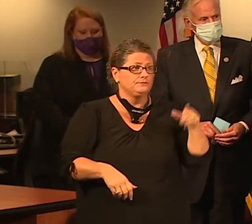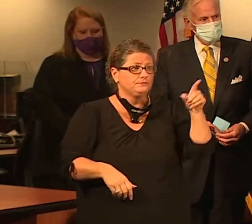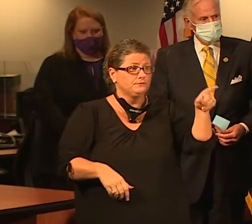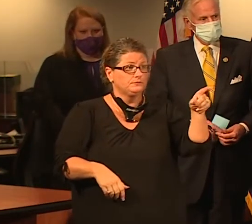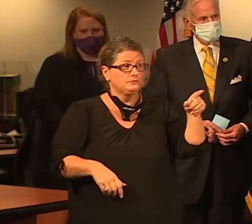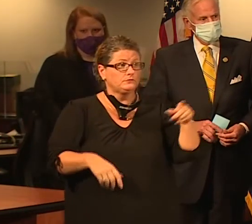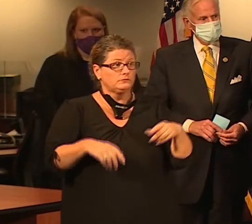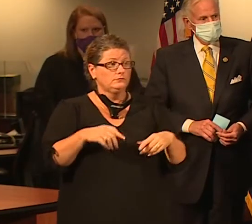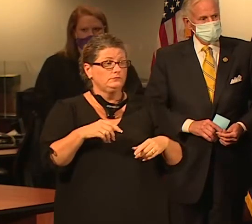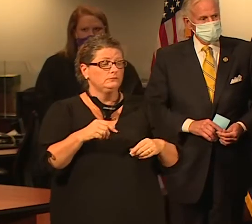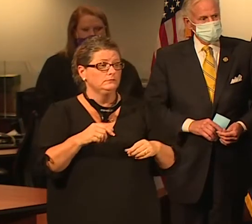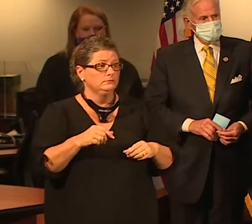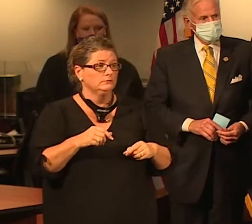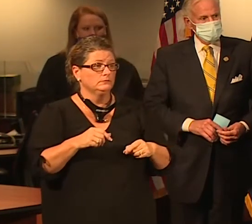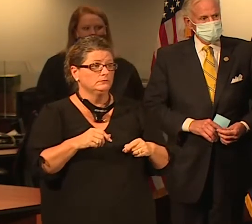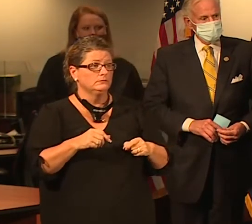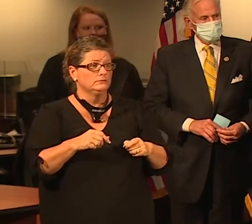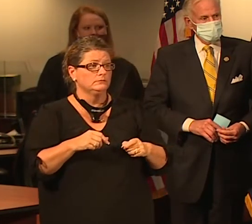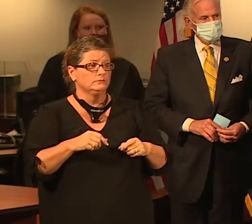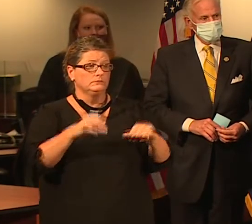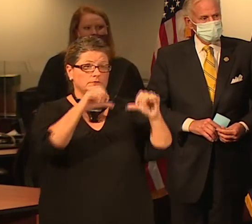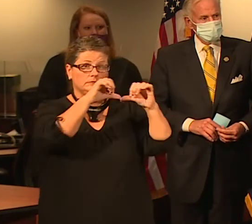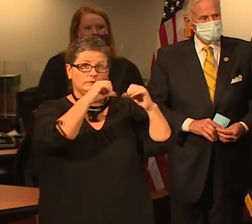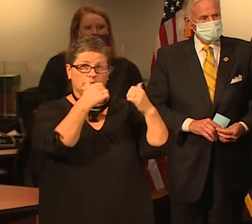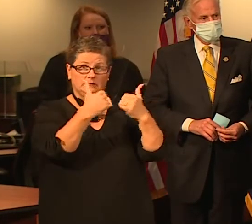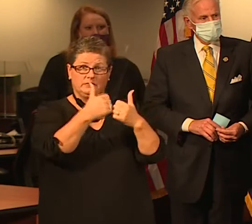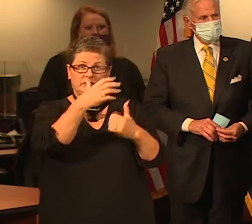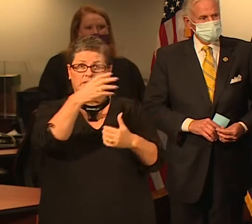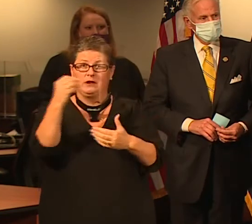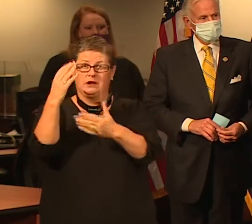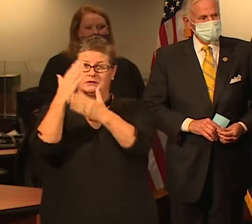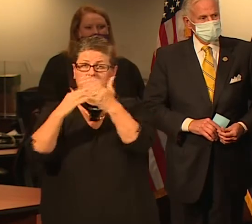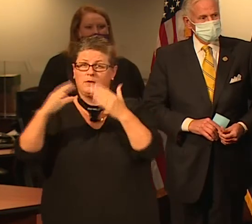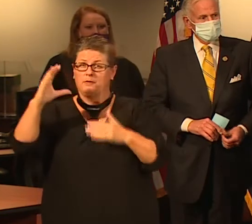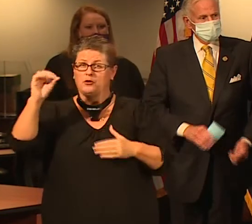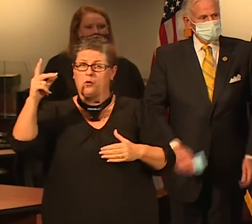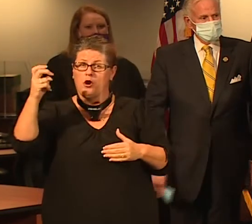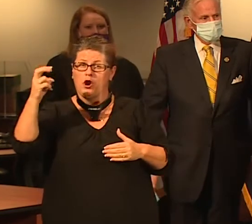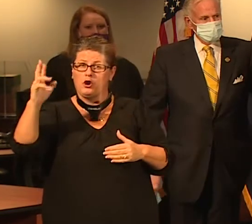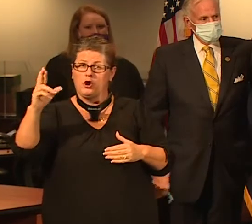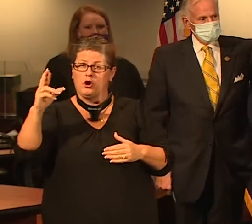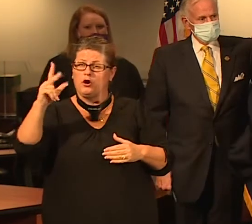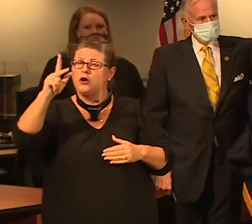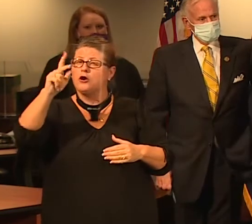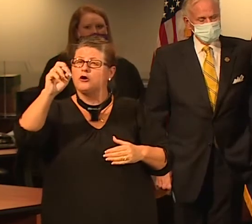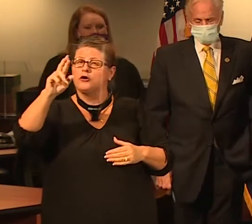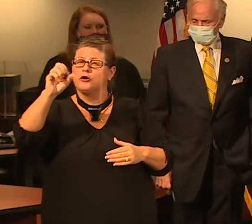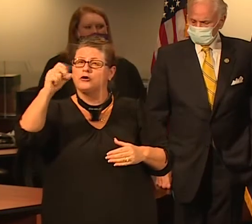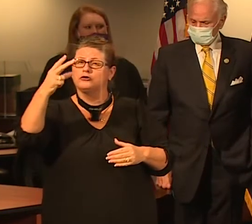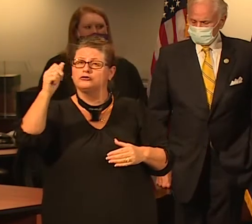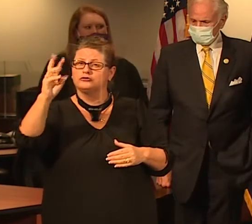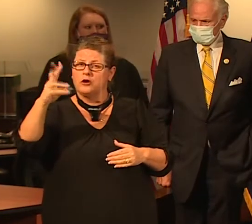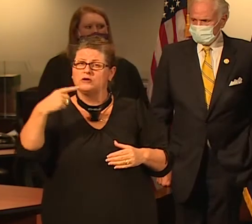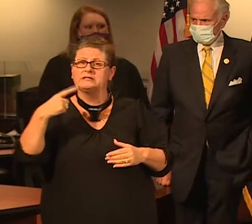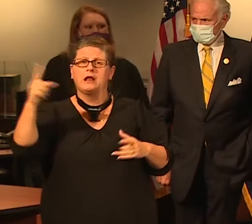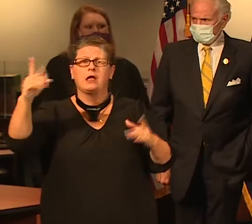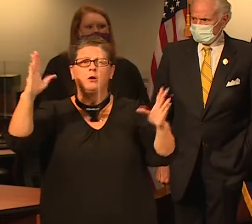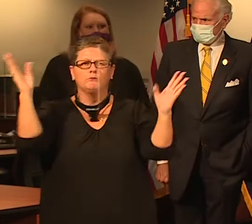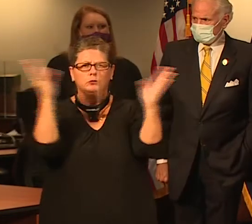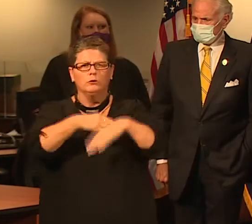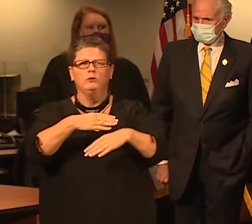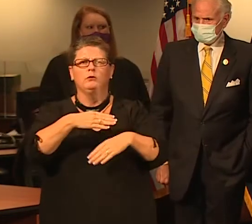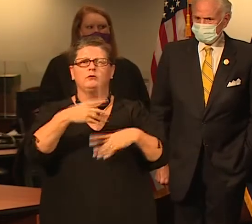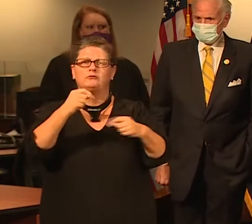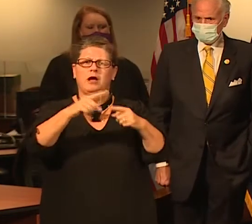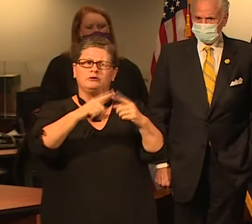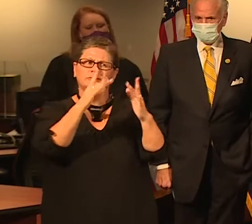between the agency, and some coroners? I know one today in Kershaw was saying he's had a lot of trouble trying to get a hold of